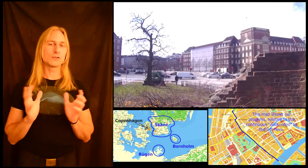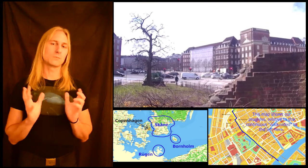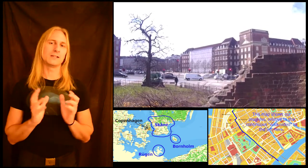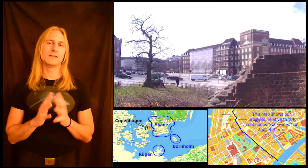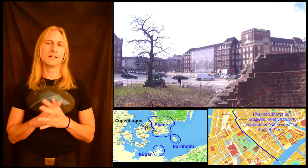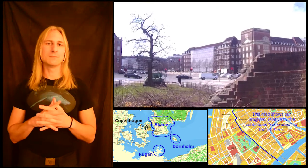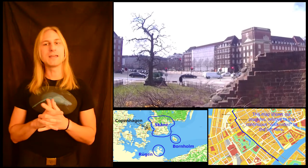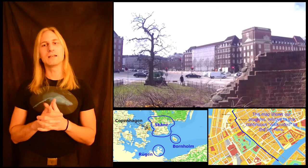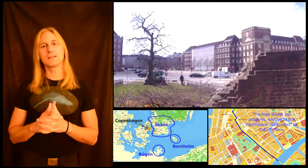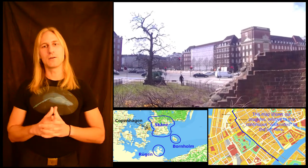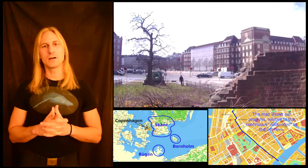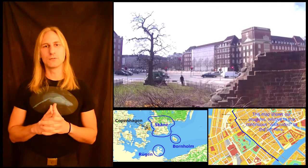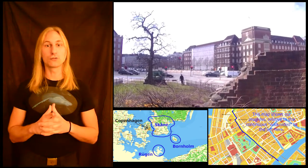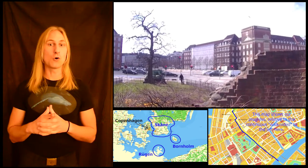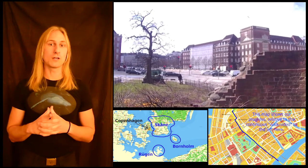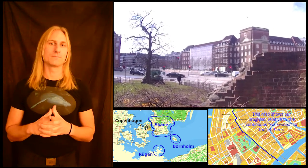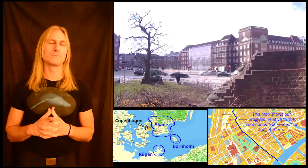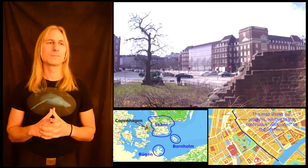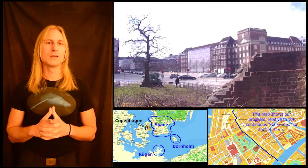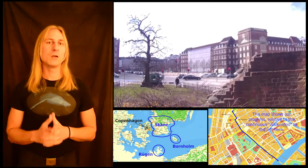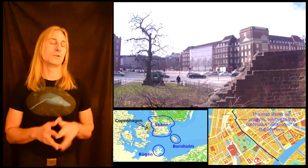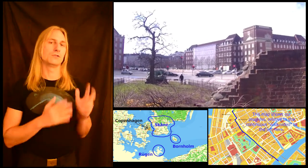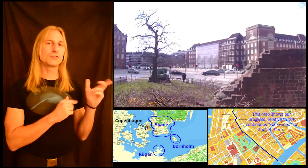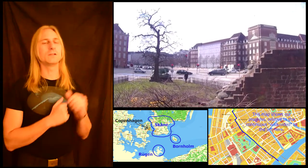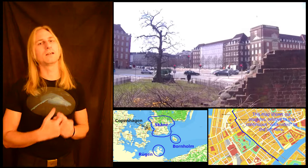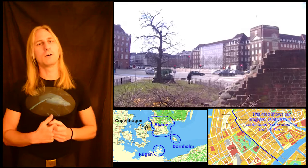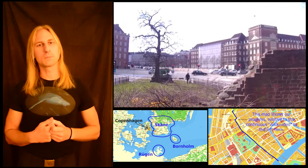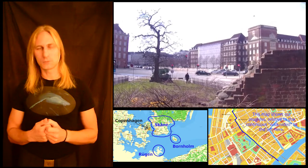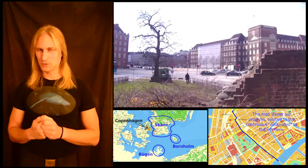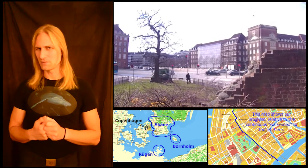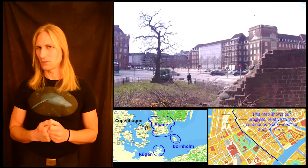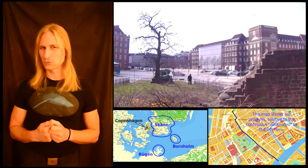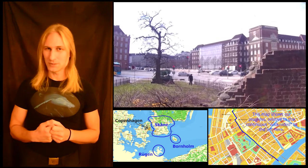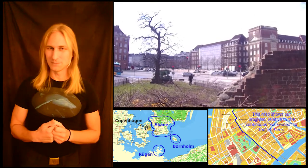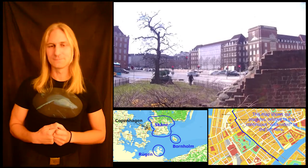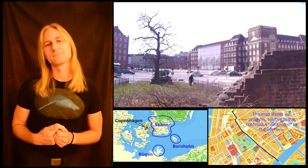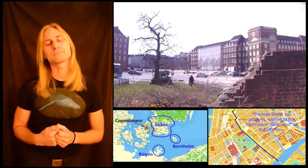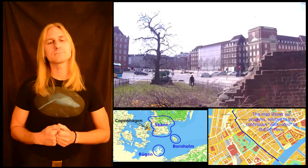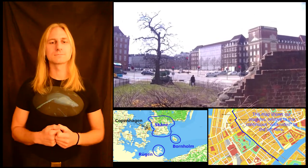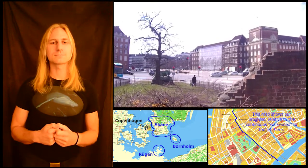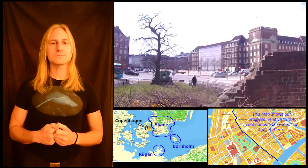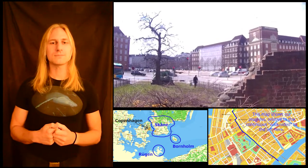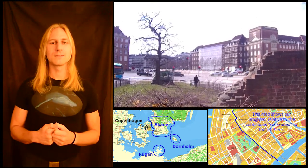or possibly in the mainland area of Skåne, which used to be Denmark but which is now Sweden.